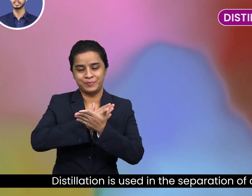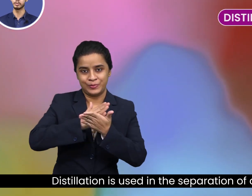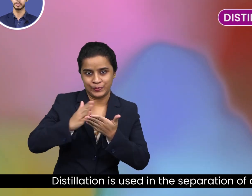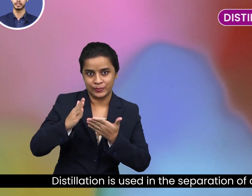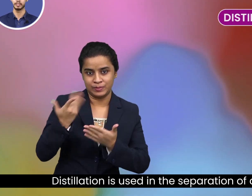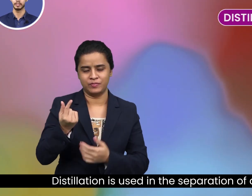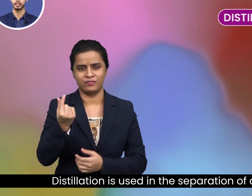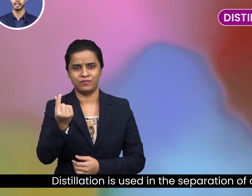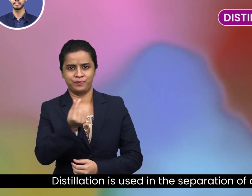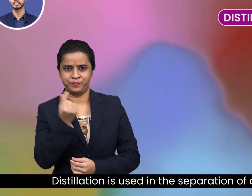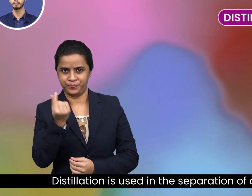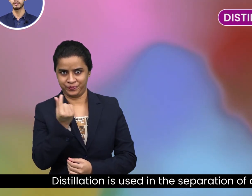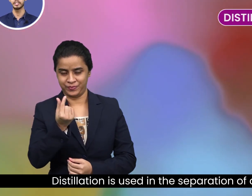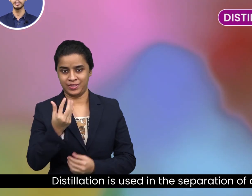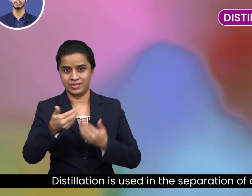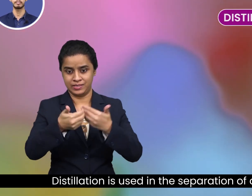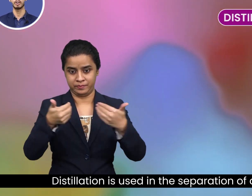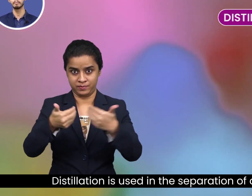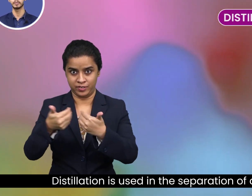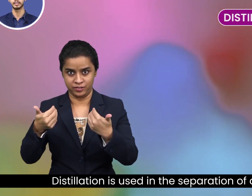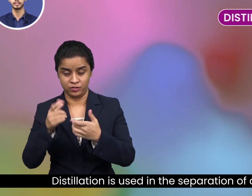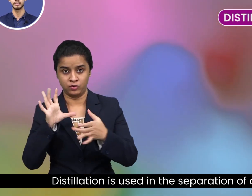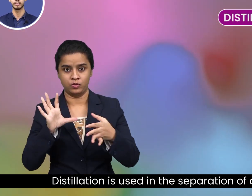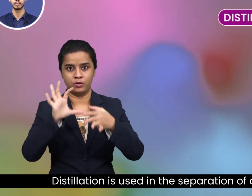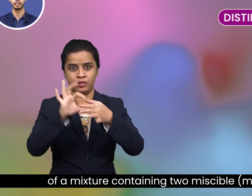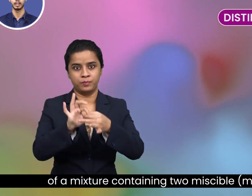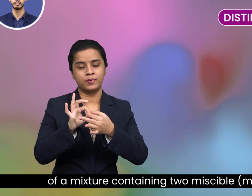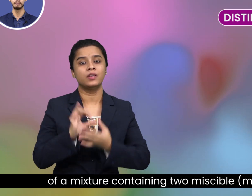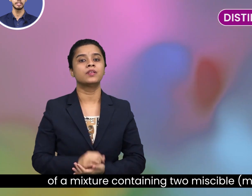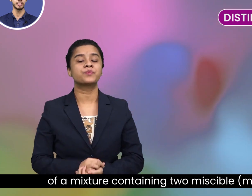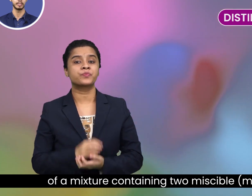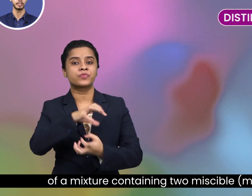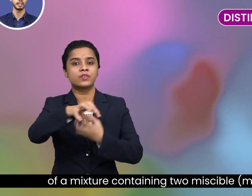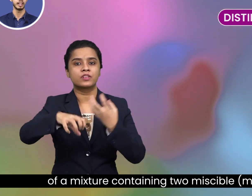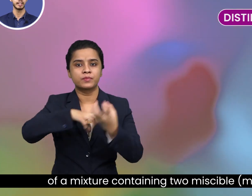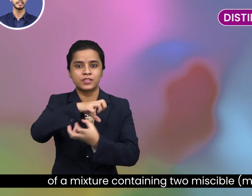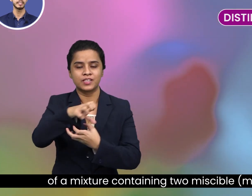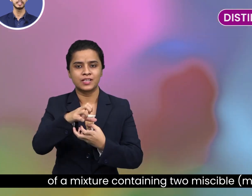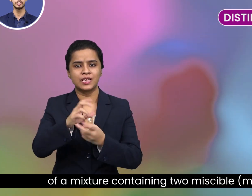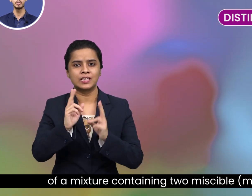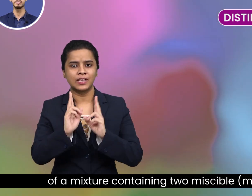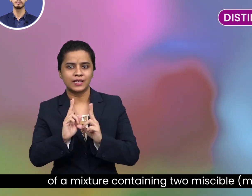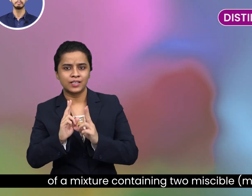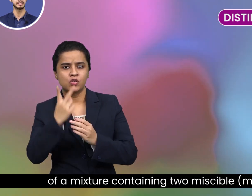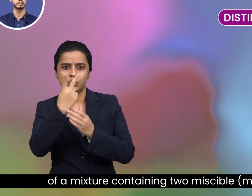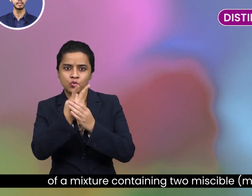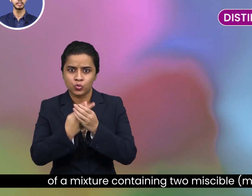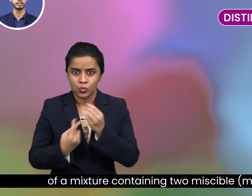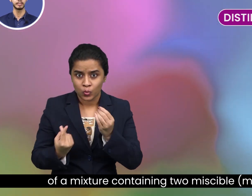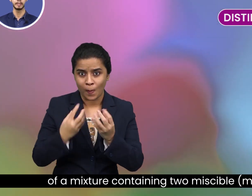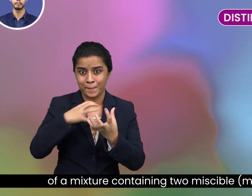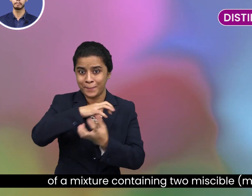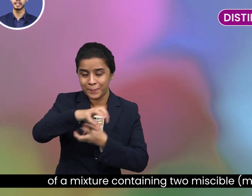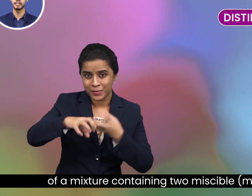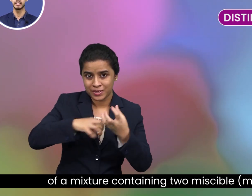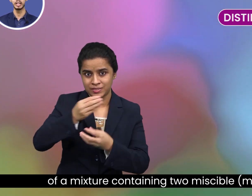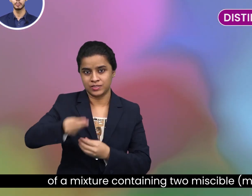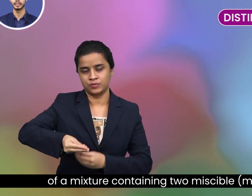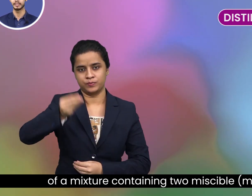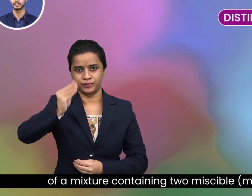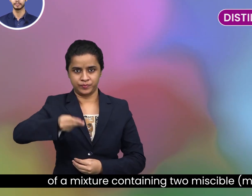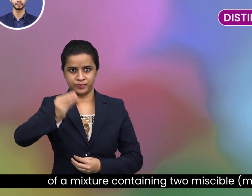Distillation is used in the separation of components of a mixture containing 2 miscible